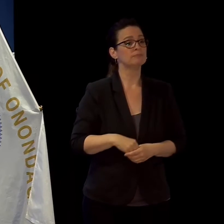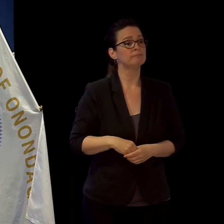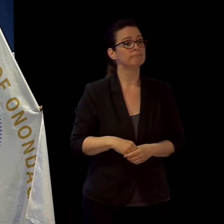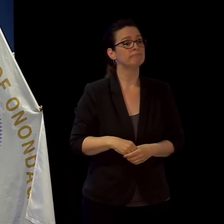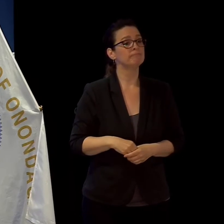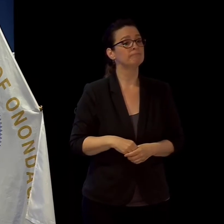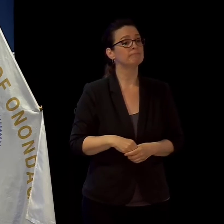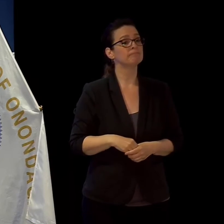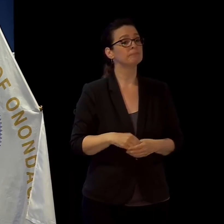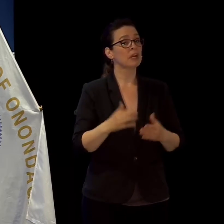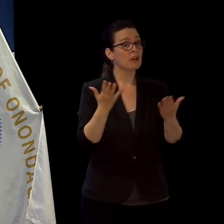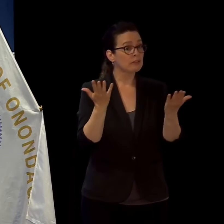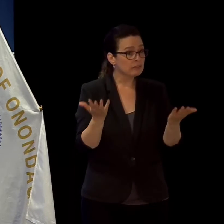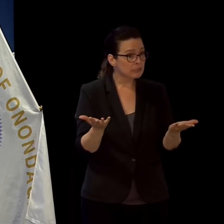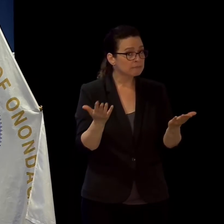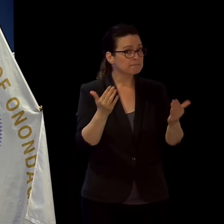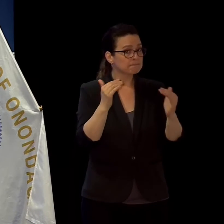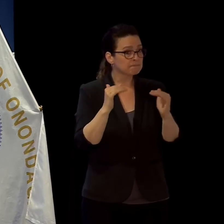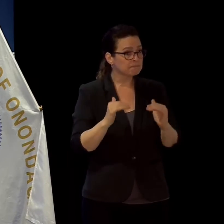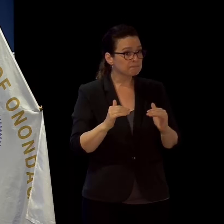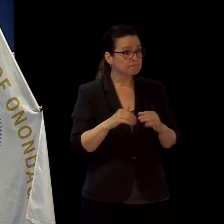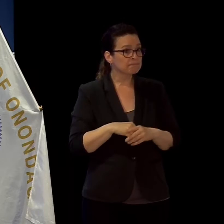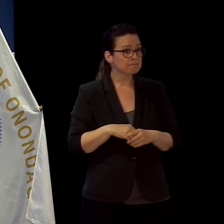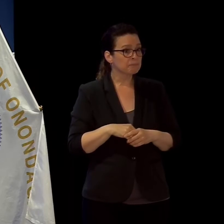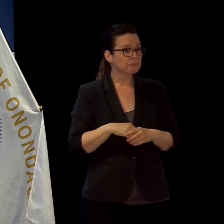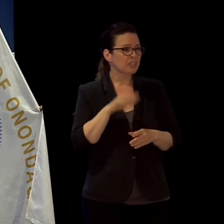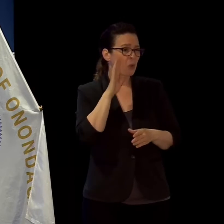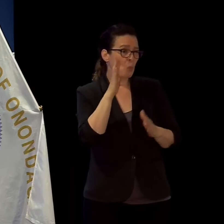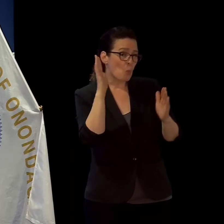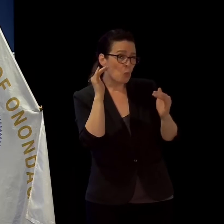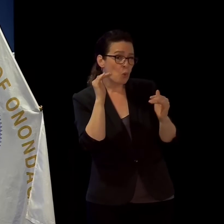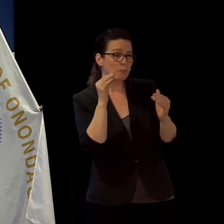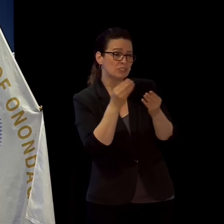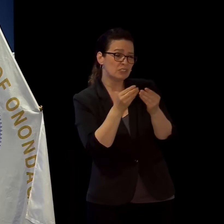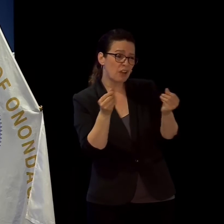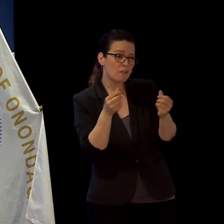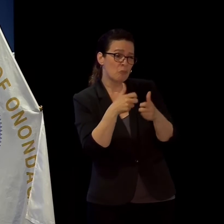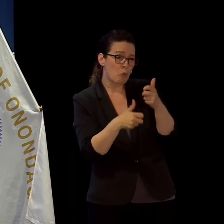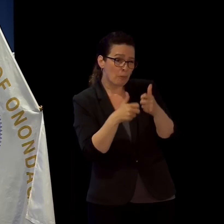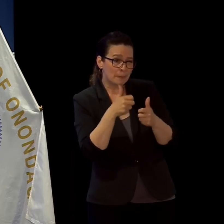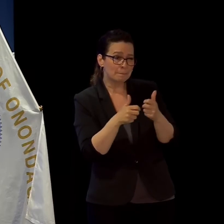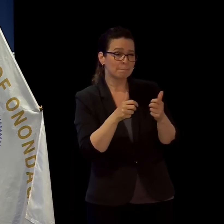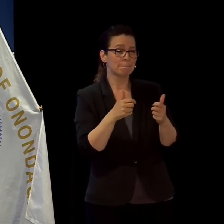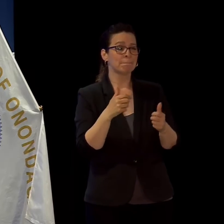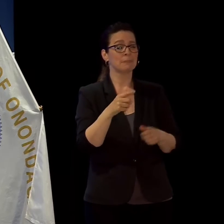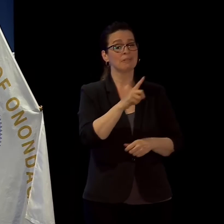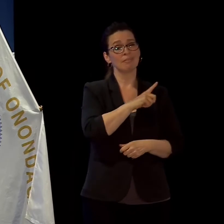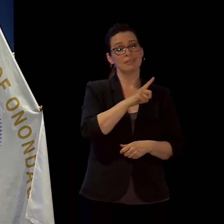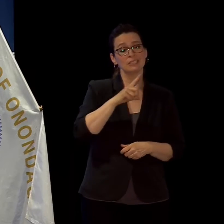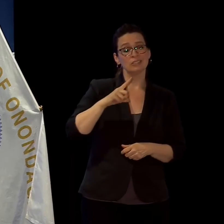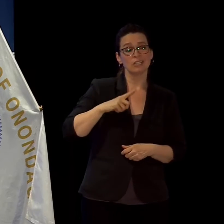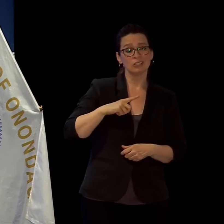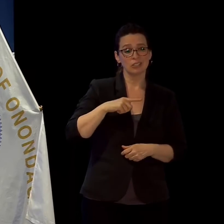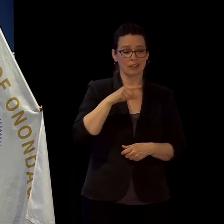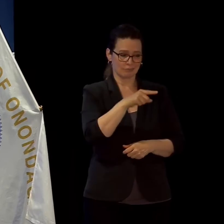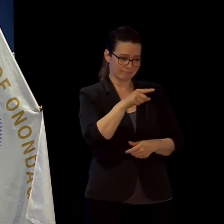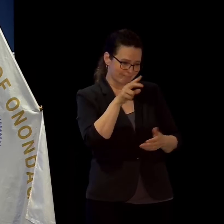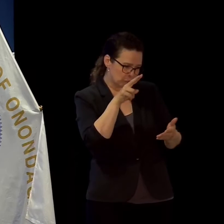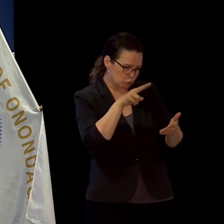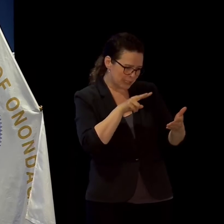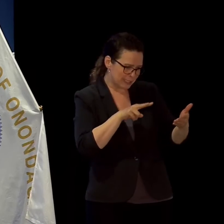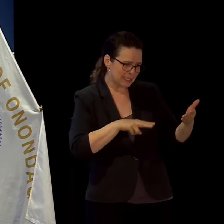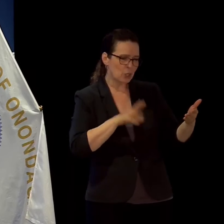then that kind of will settle that issue. Then the legislature, I'm going to guess,